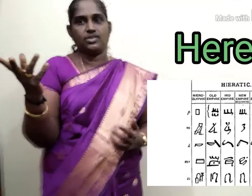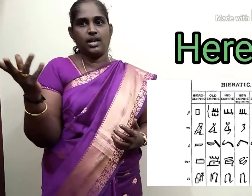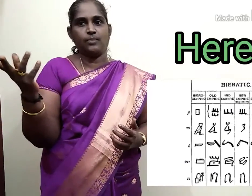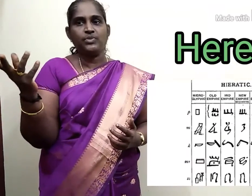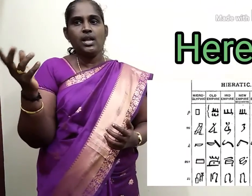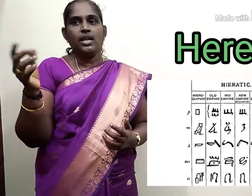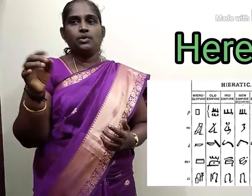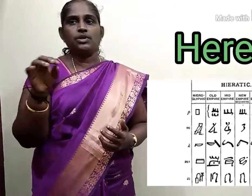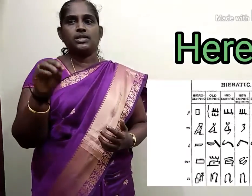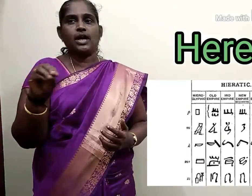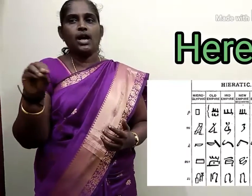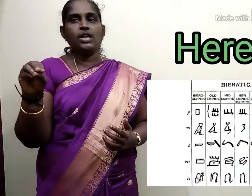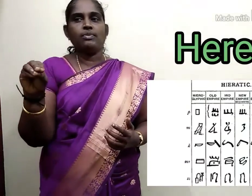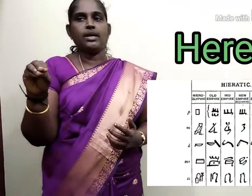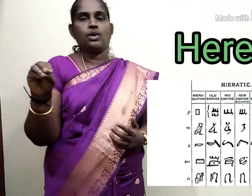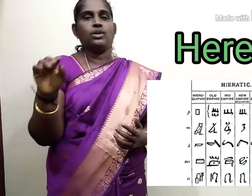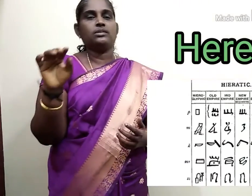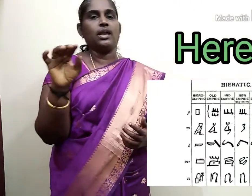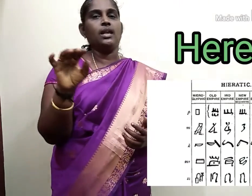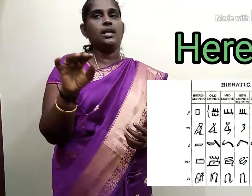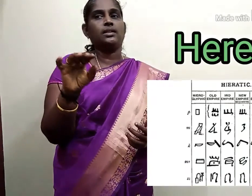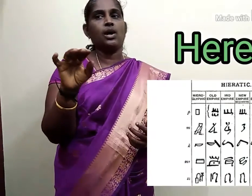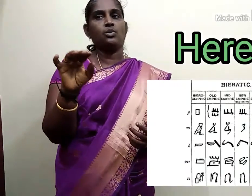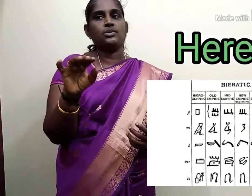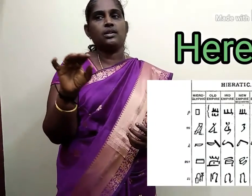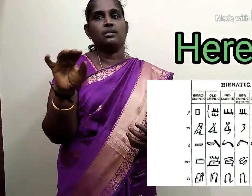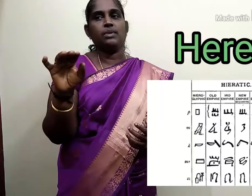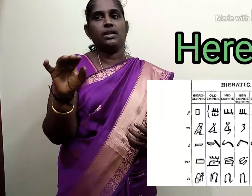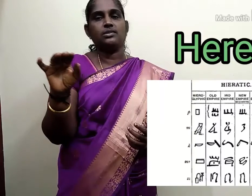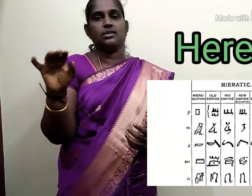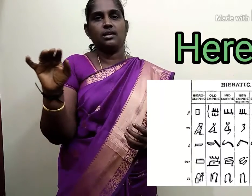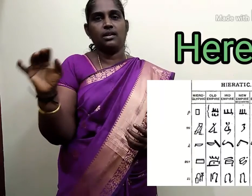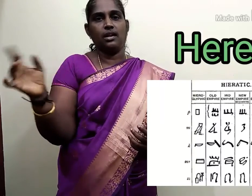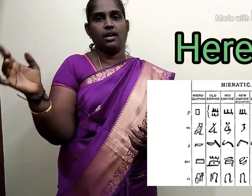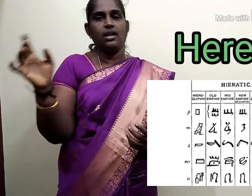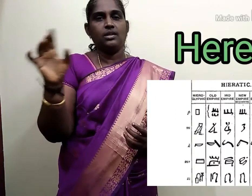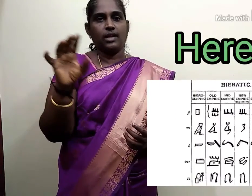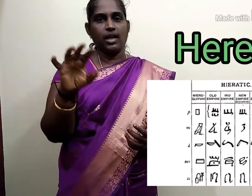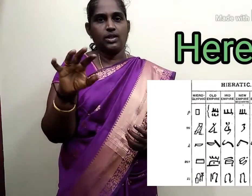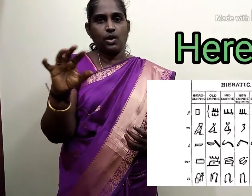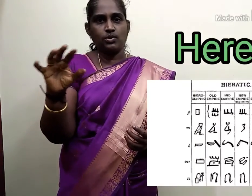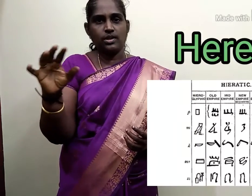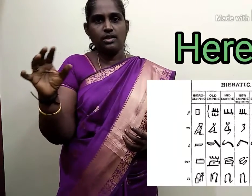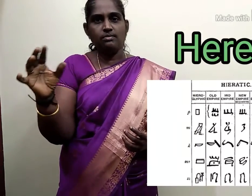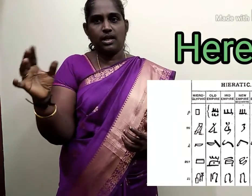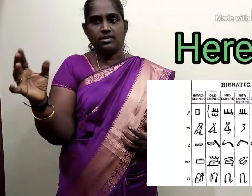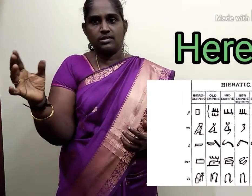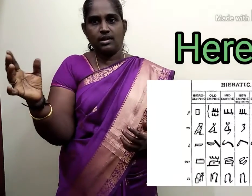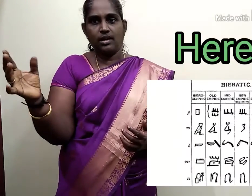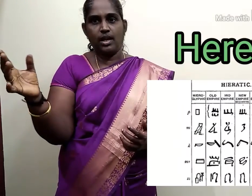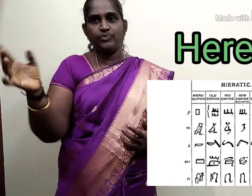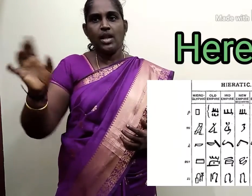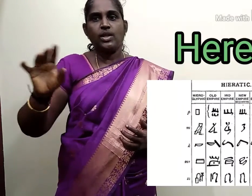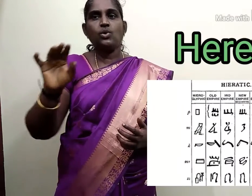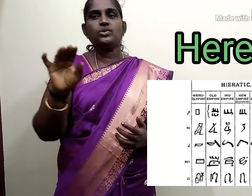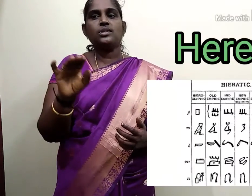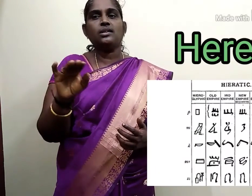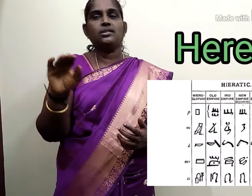H-E-R-E-T-I-C. It was developed around 3000 BCE. 3000 BCE. Using